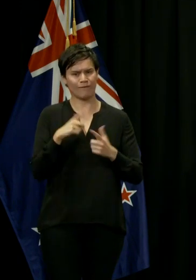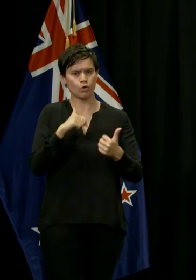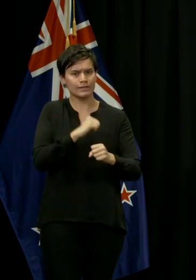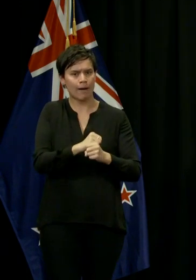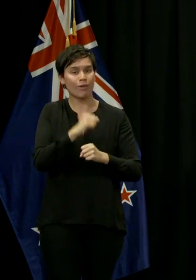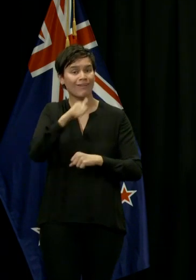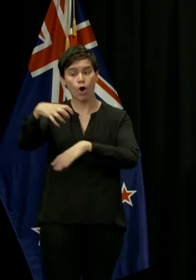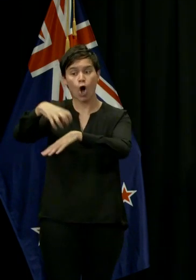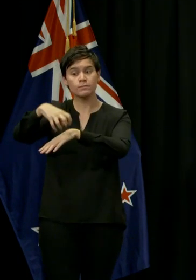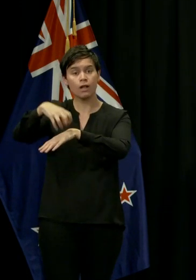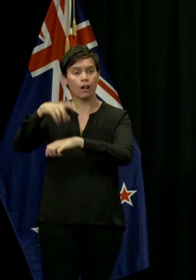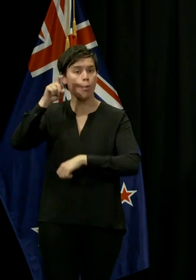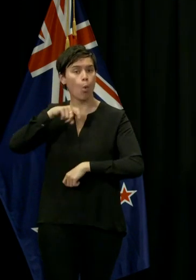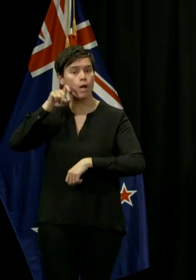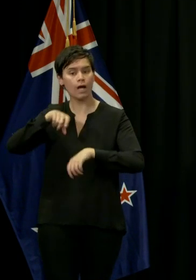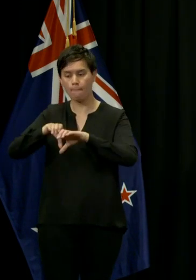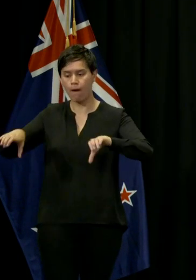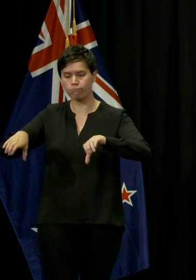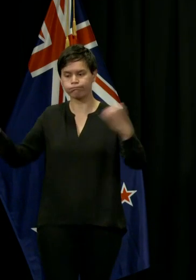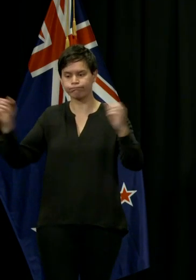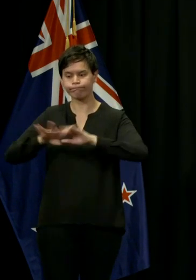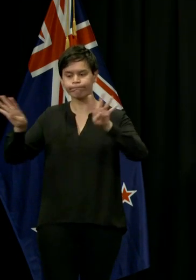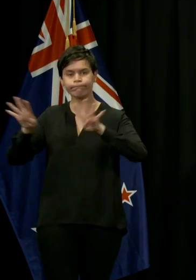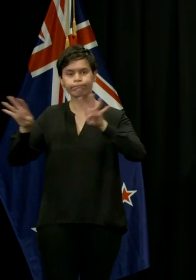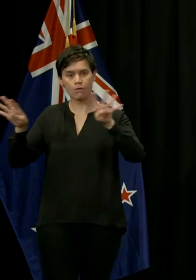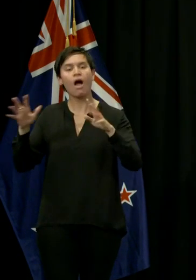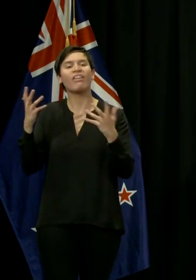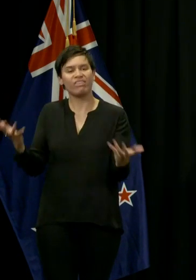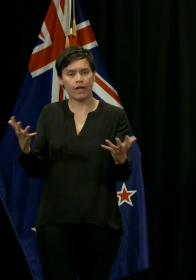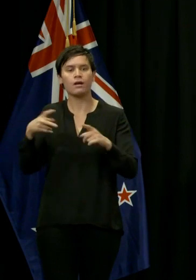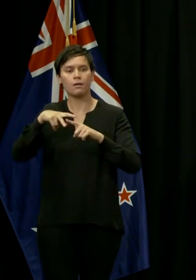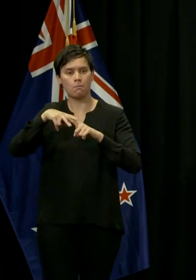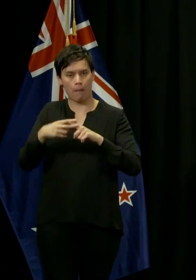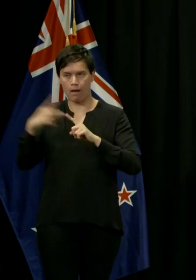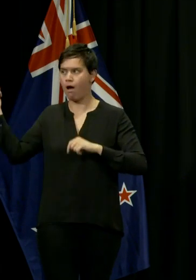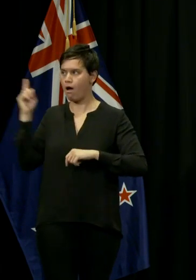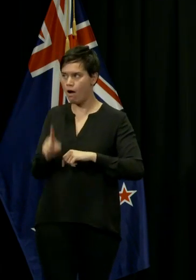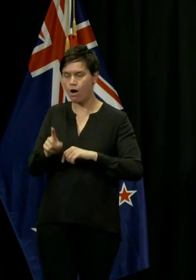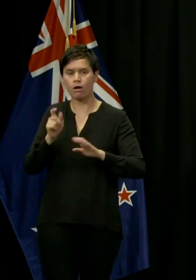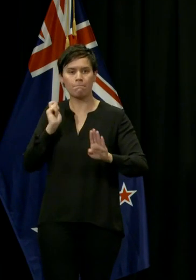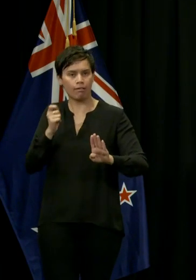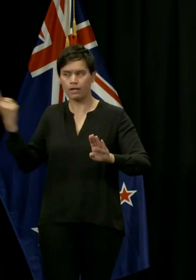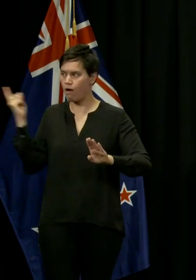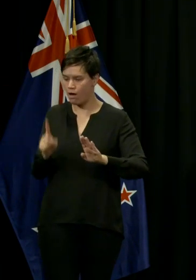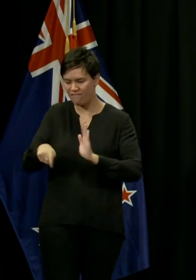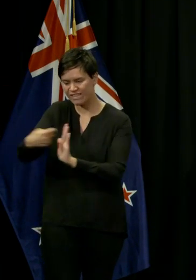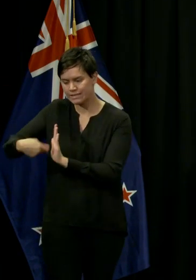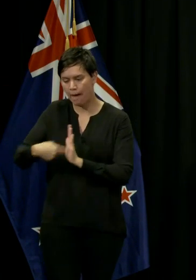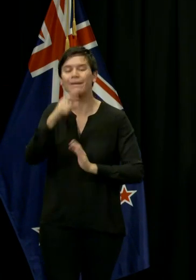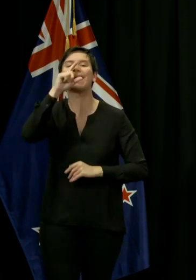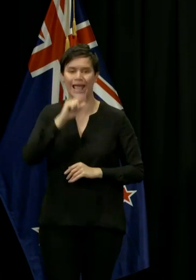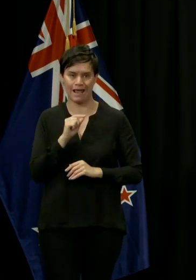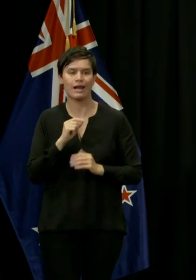on a hospital, those essential services will continue, but they will have requirements around how they operate. There will be